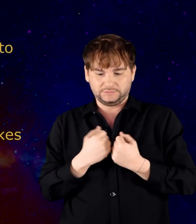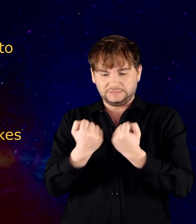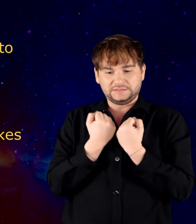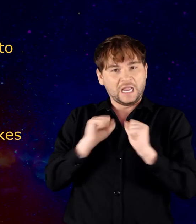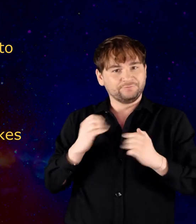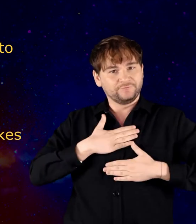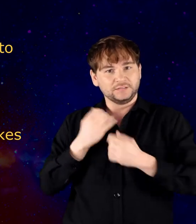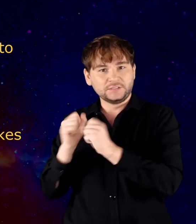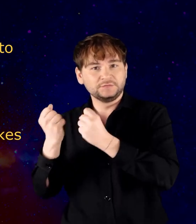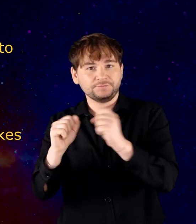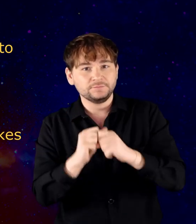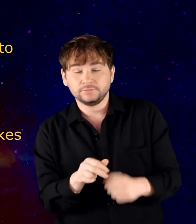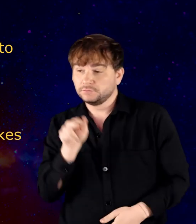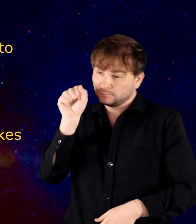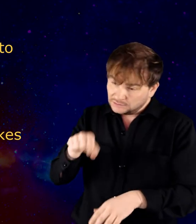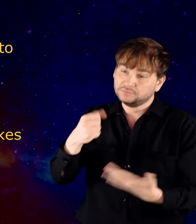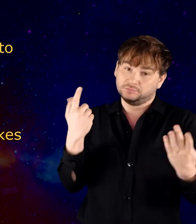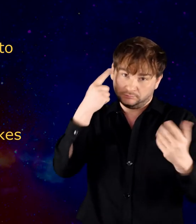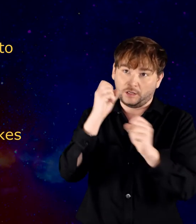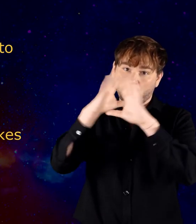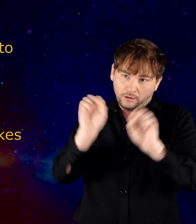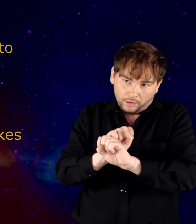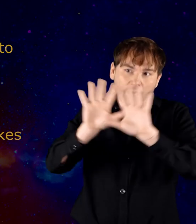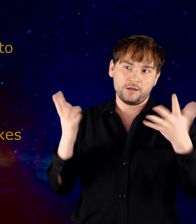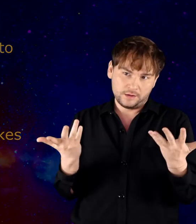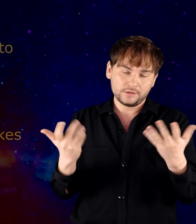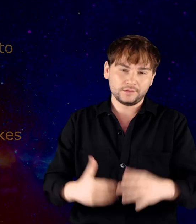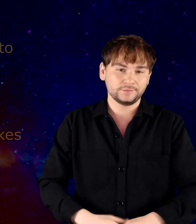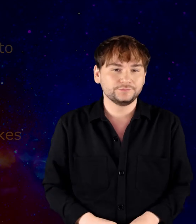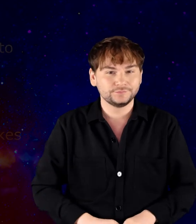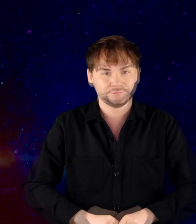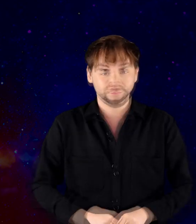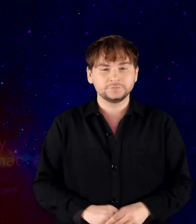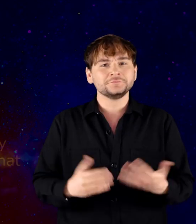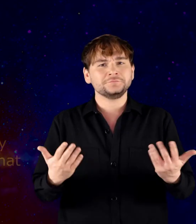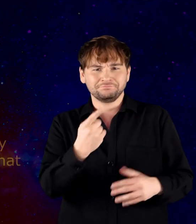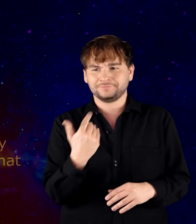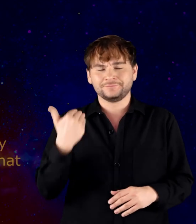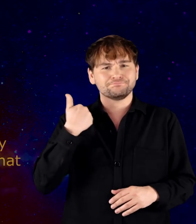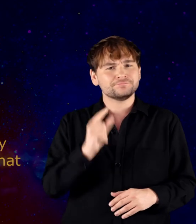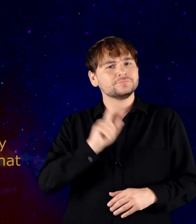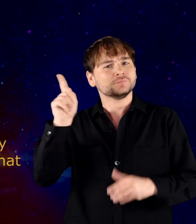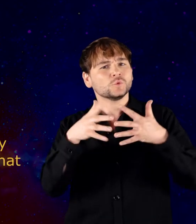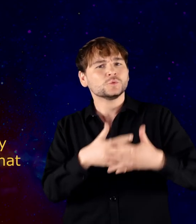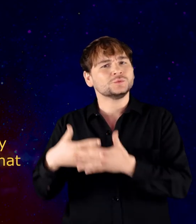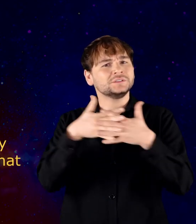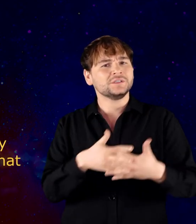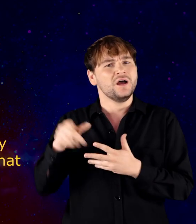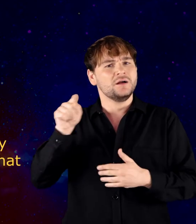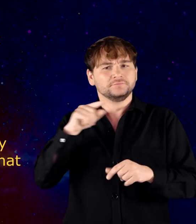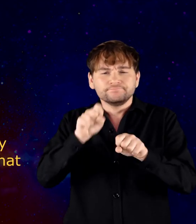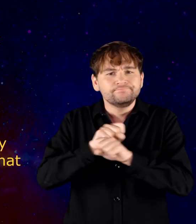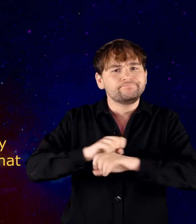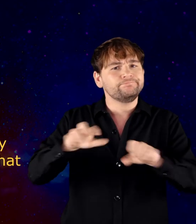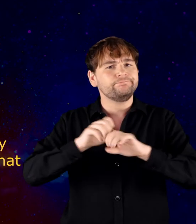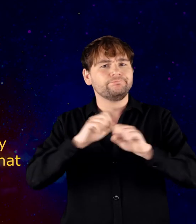to take care of themselves and the other ones. Yeah. And I think that's very sensible. Recently, news came